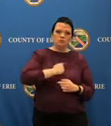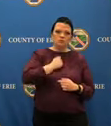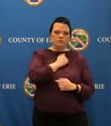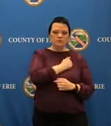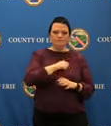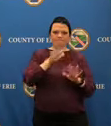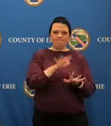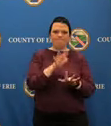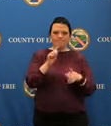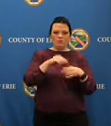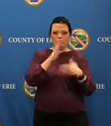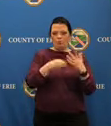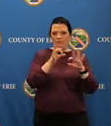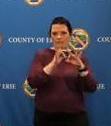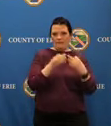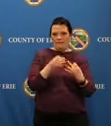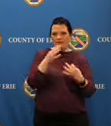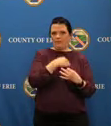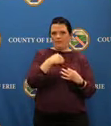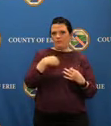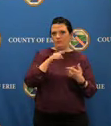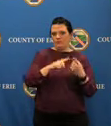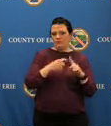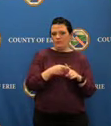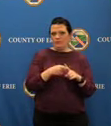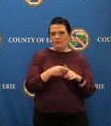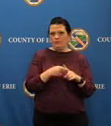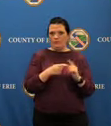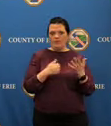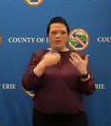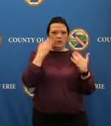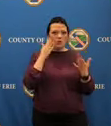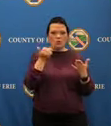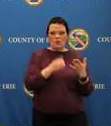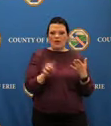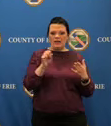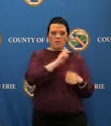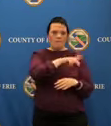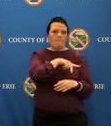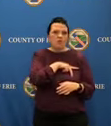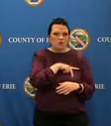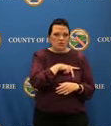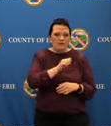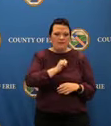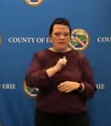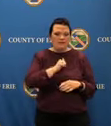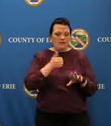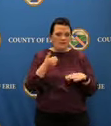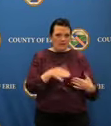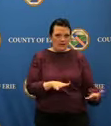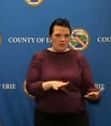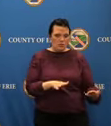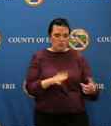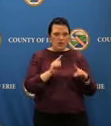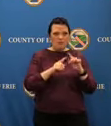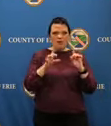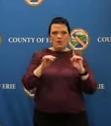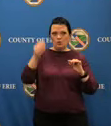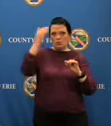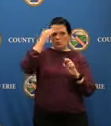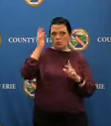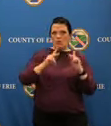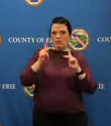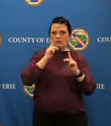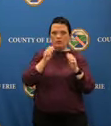family members and friends. As I know it, I don't know anybody personally who has passed, but I do know people